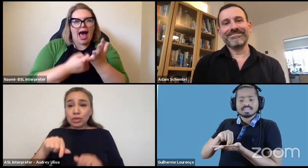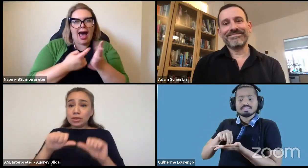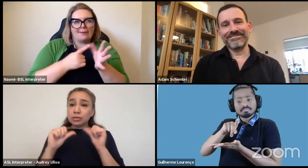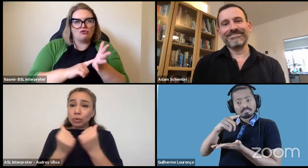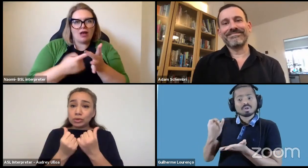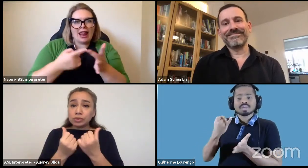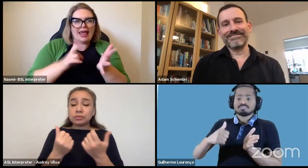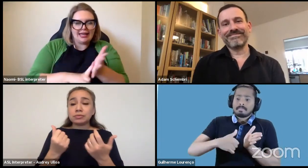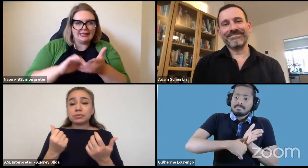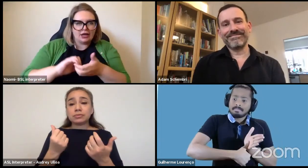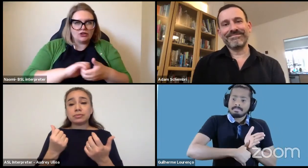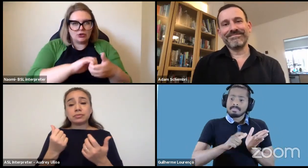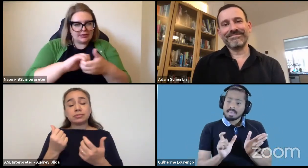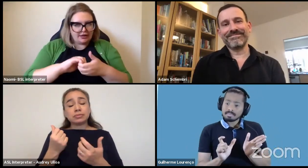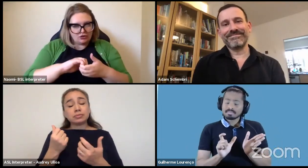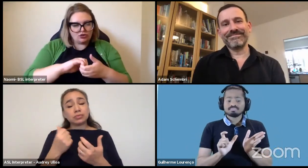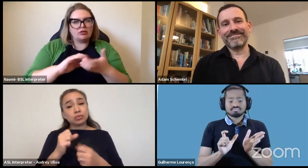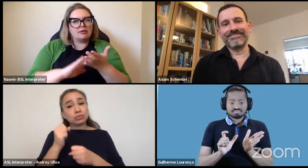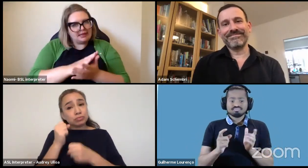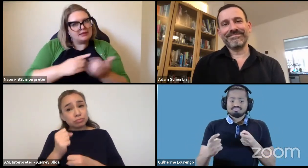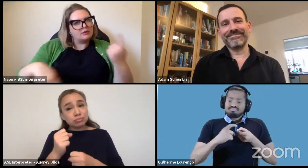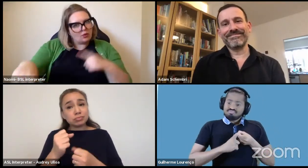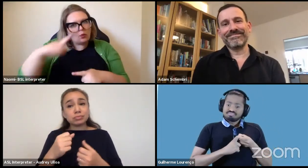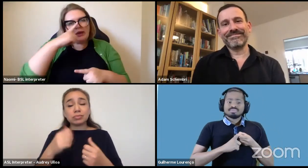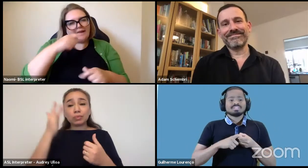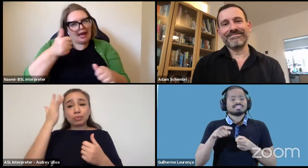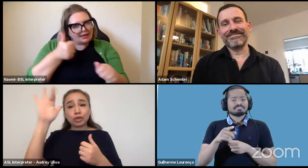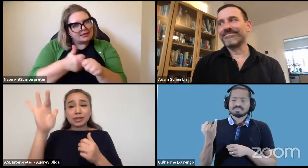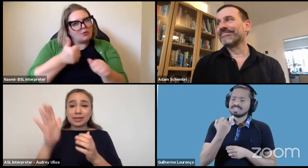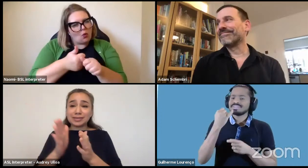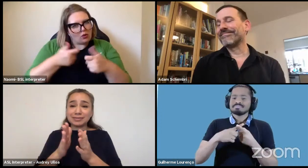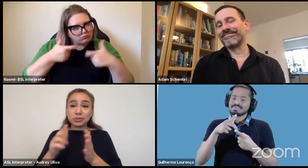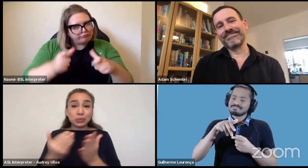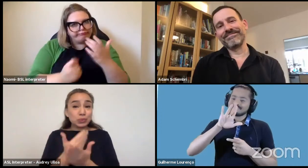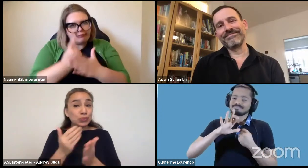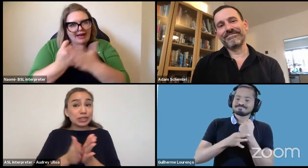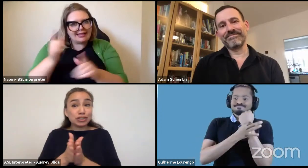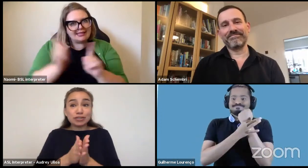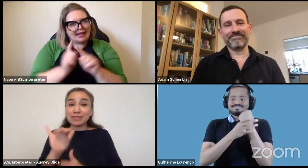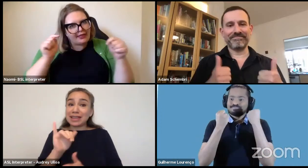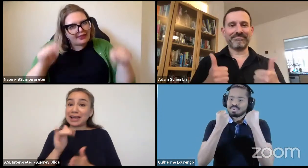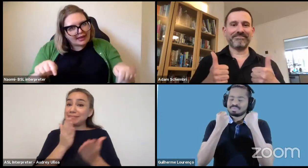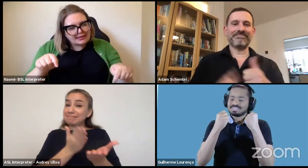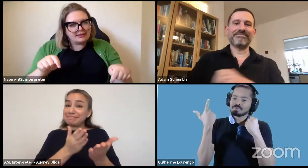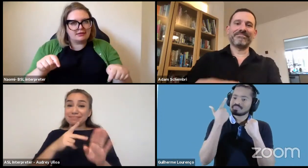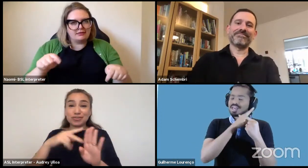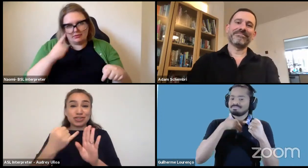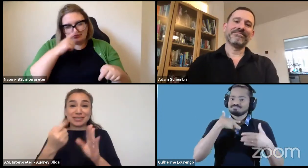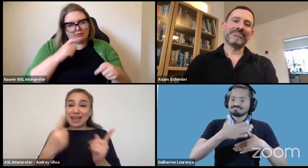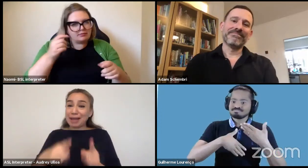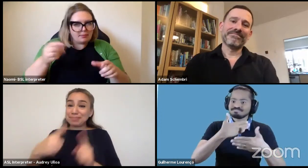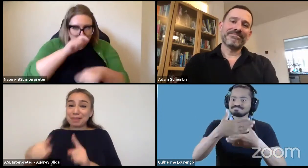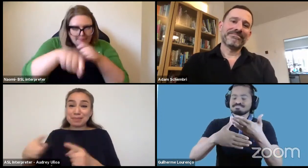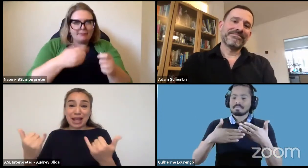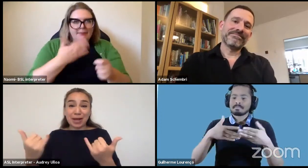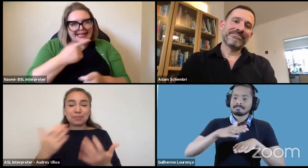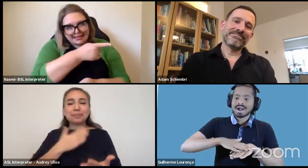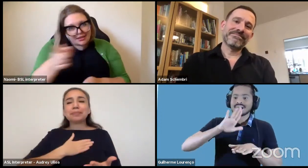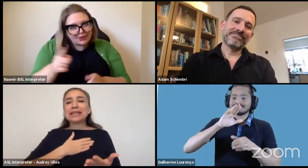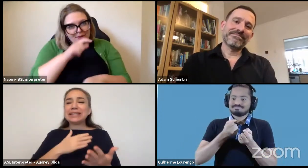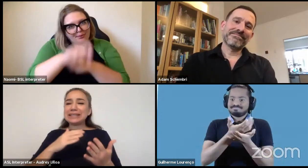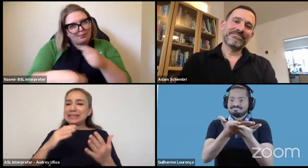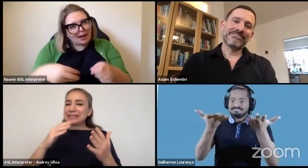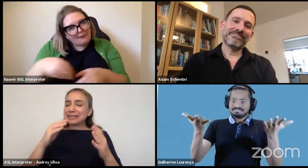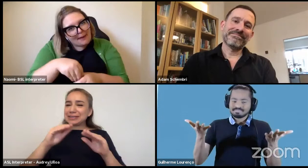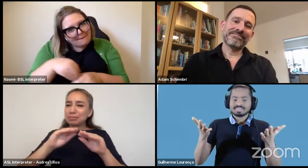to strengthen some brilliant initiatives like these projects that are happening now. So please spread the